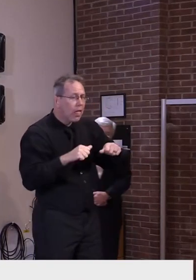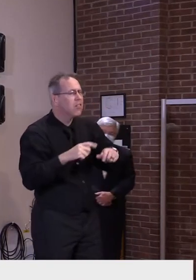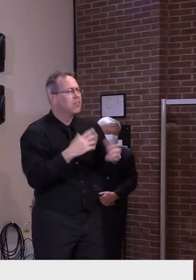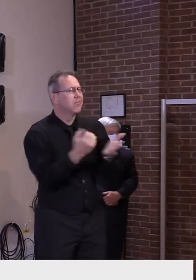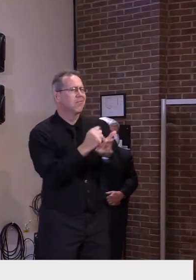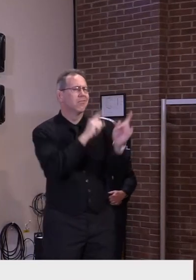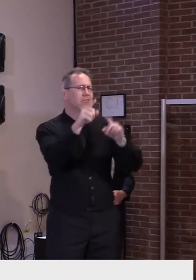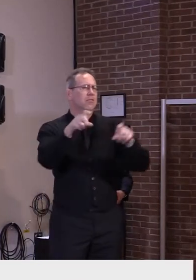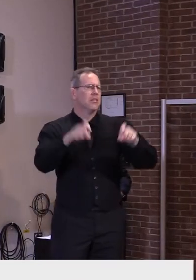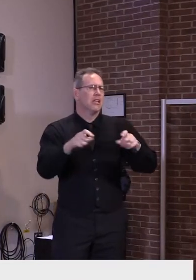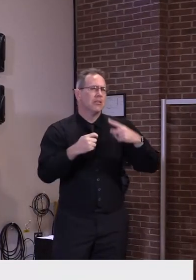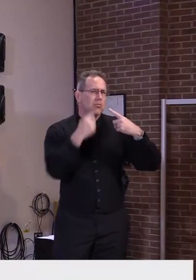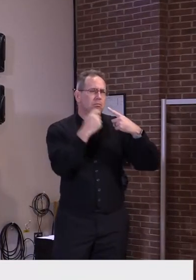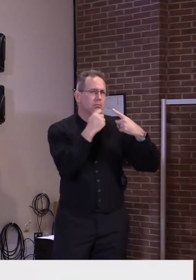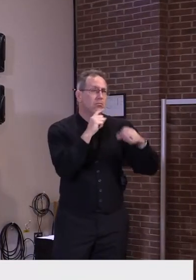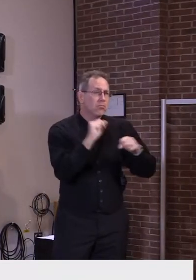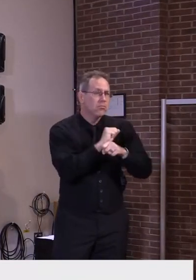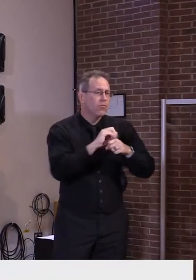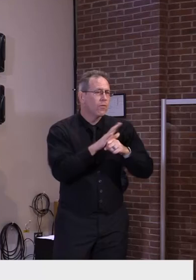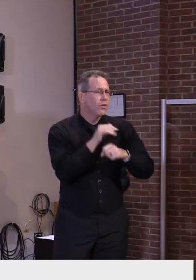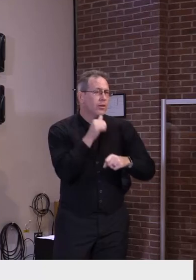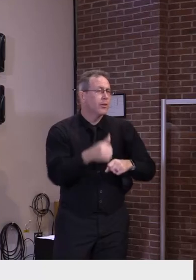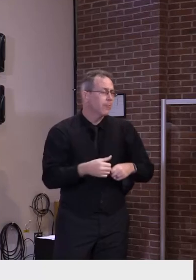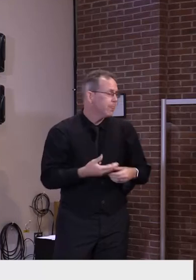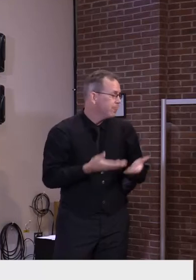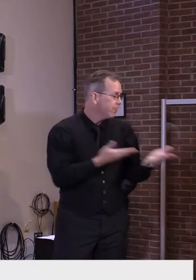testing as I described.